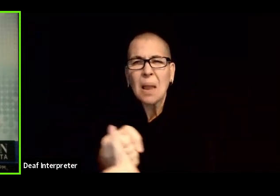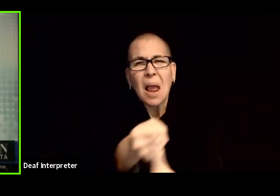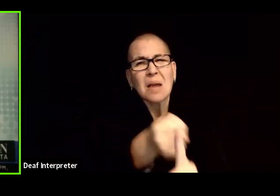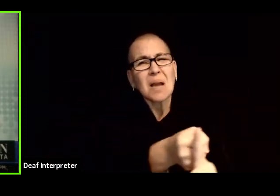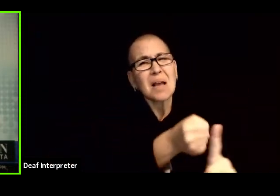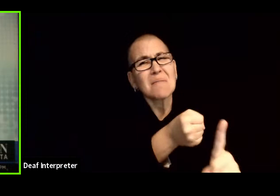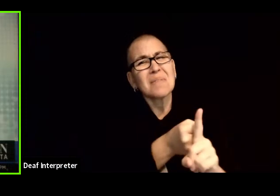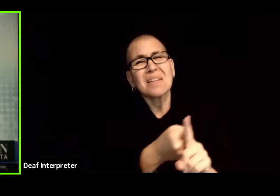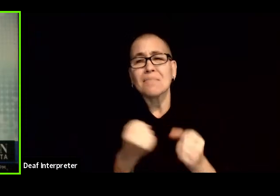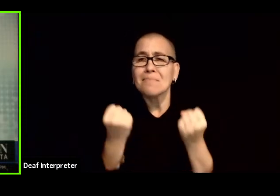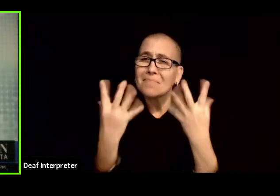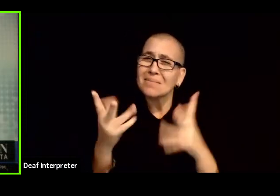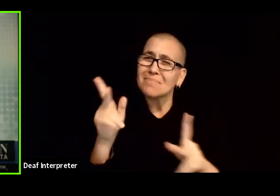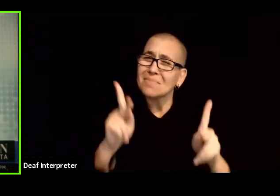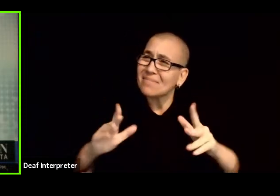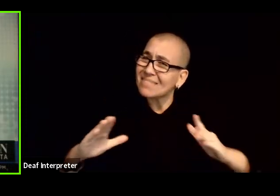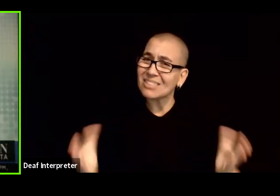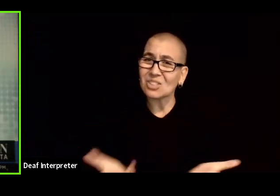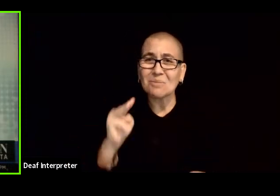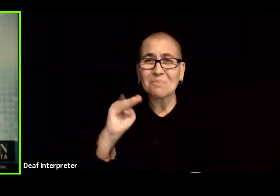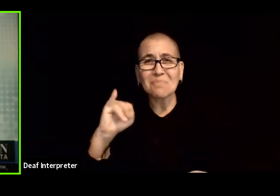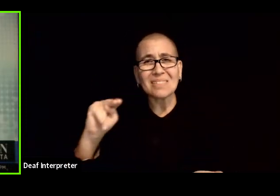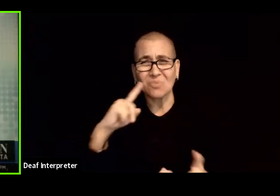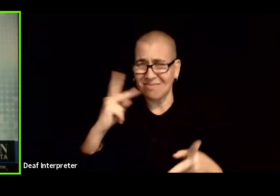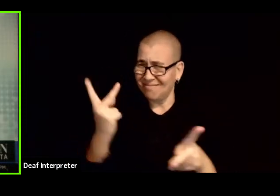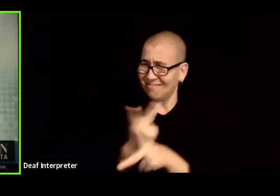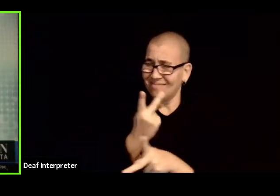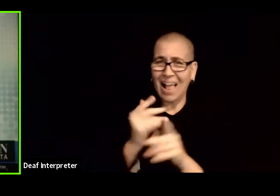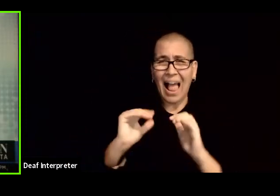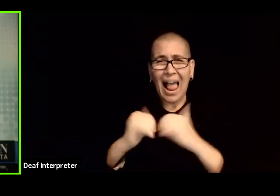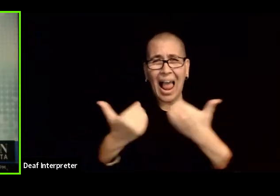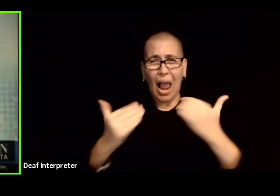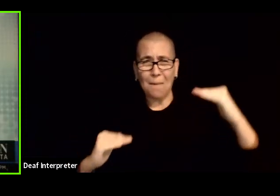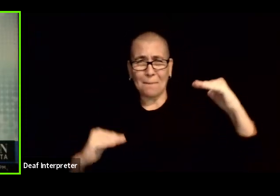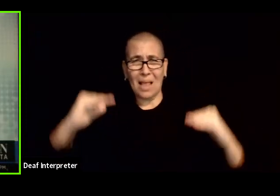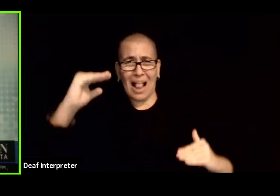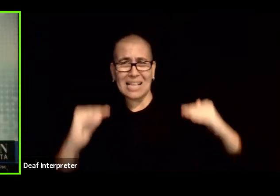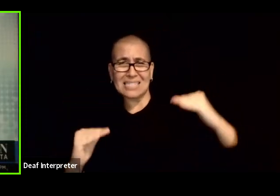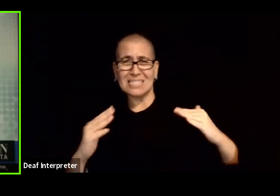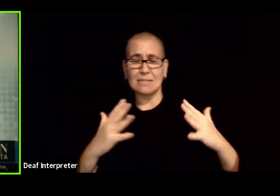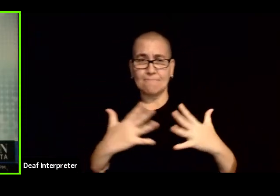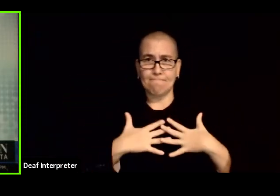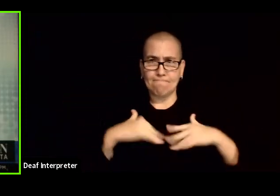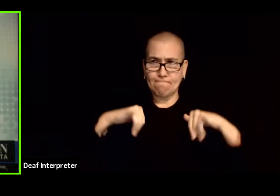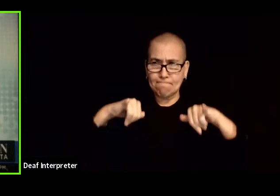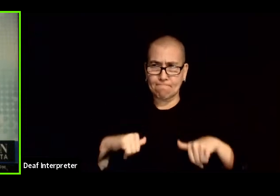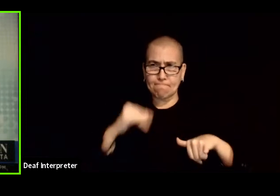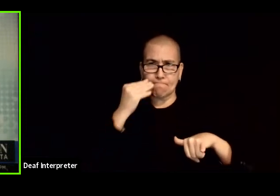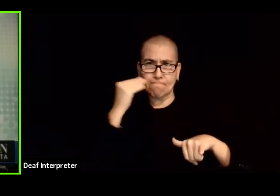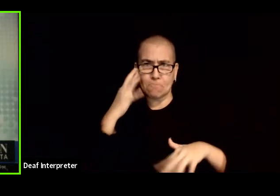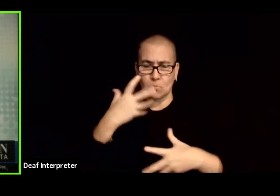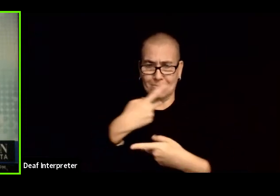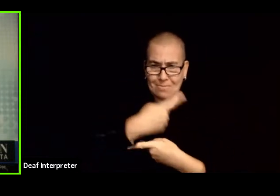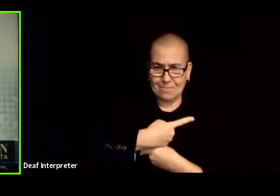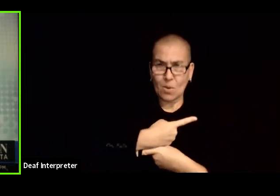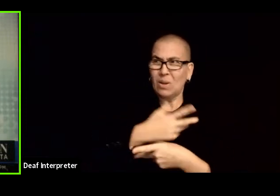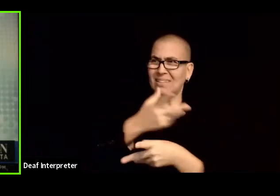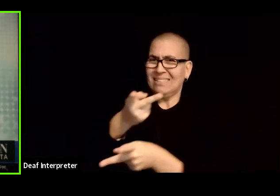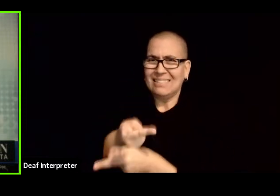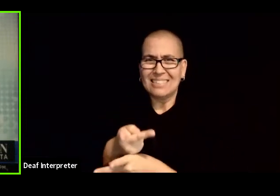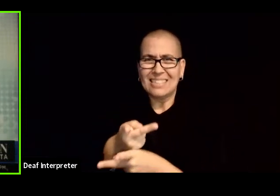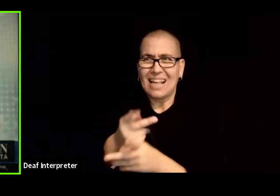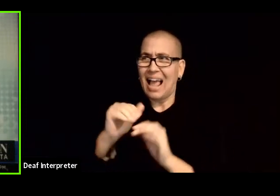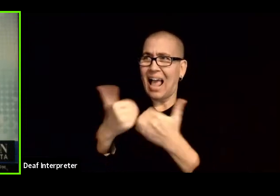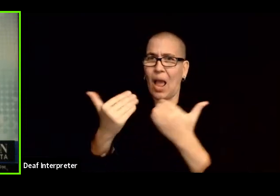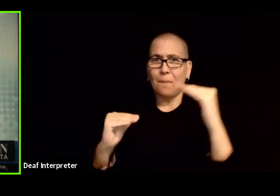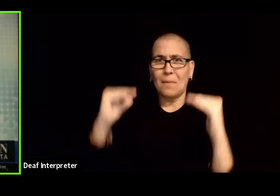need for social connections and COVID-19 precautions. But the level of virus that's out there now means that the very things